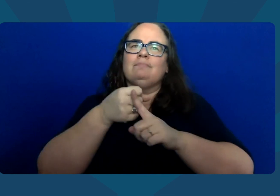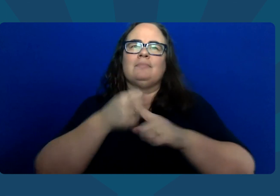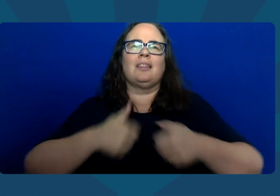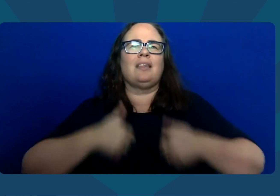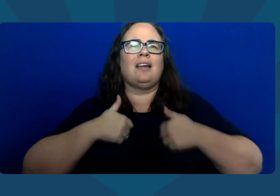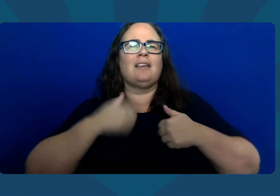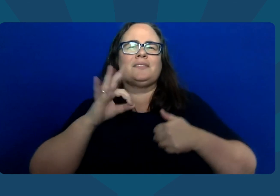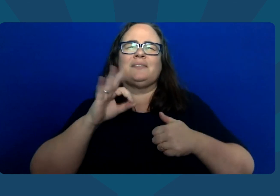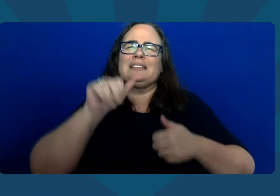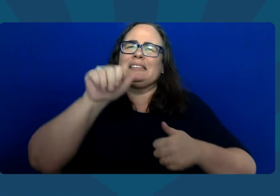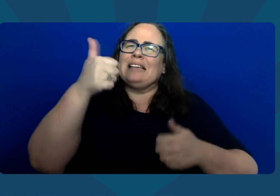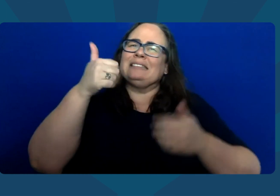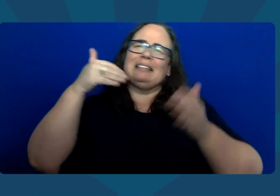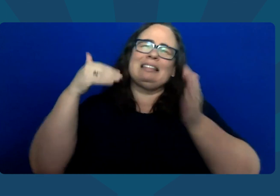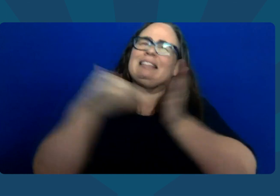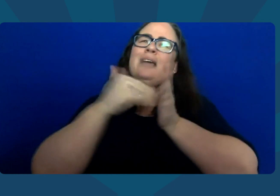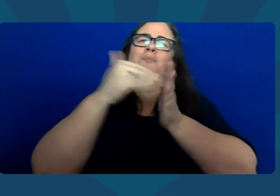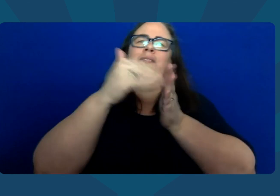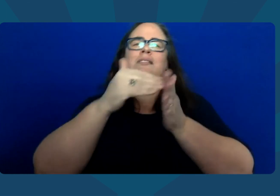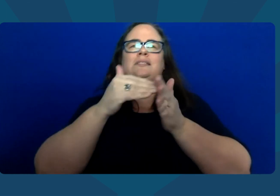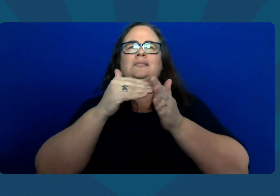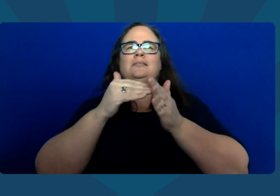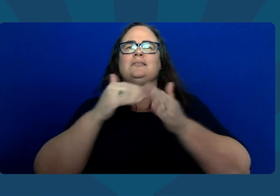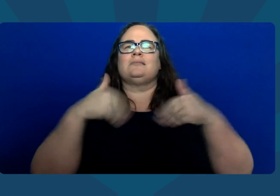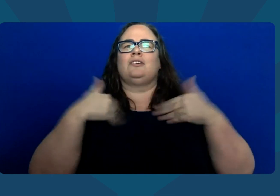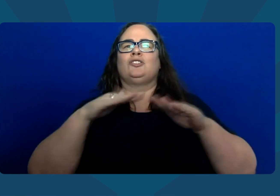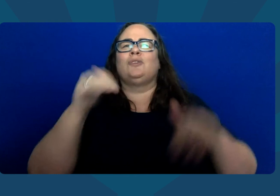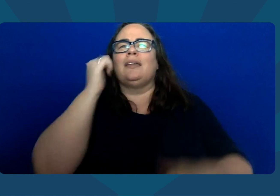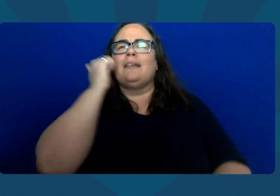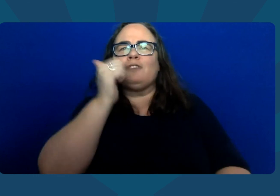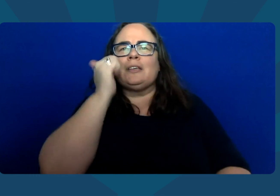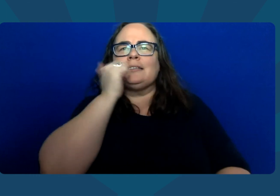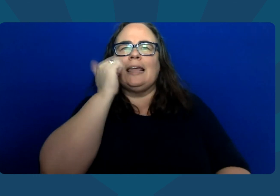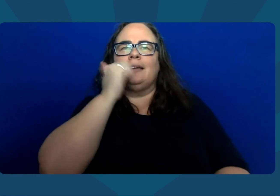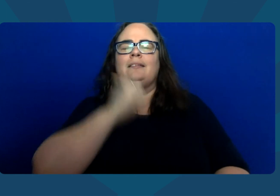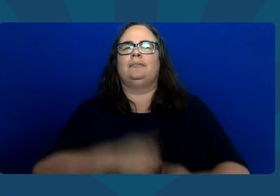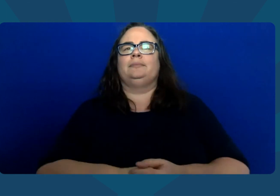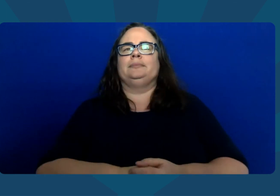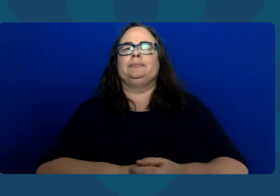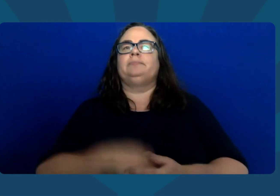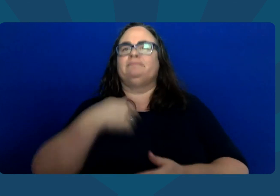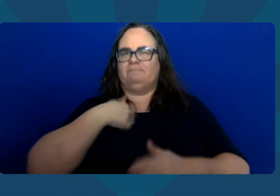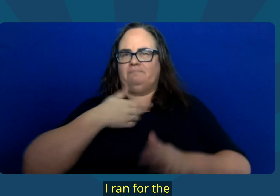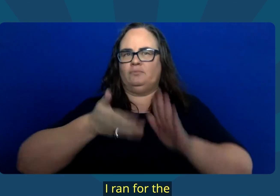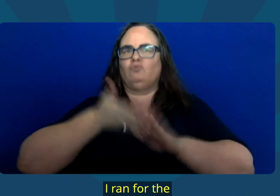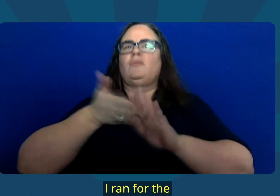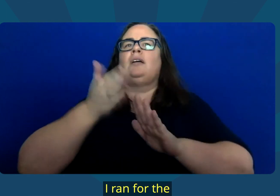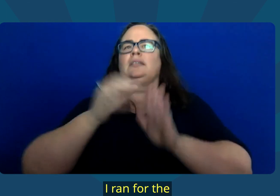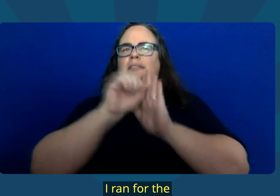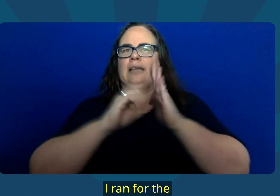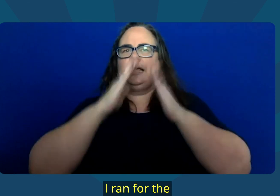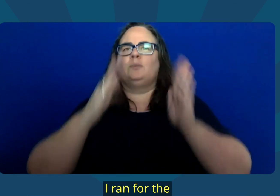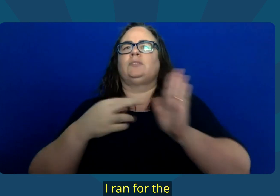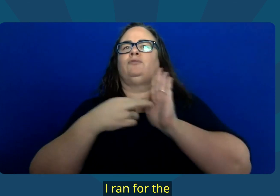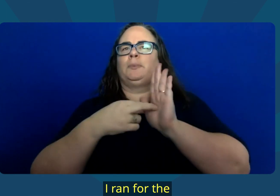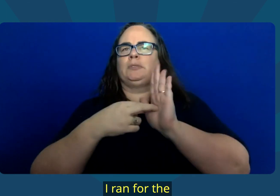impact the lives of tens of thousands of young children every day. I ran for